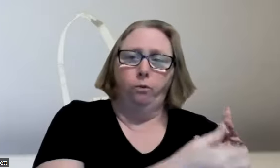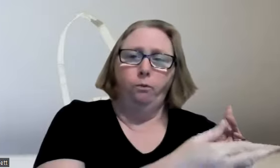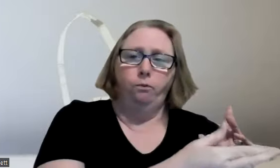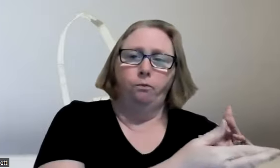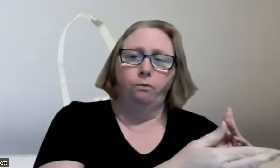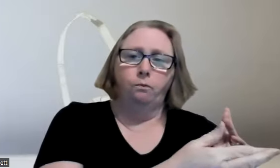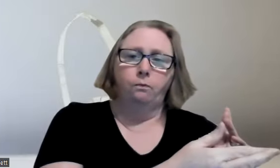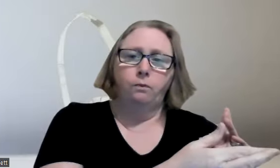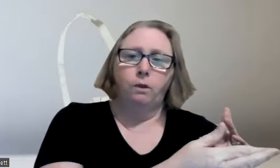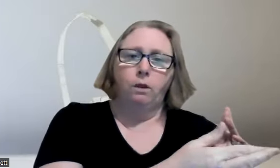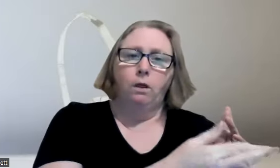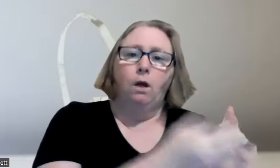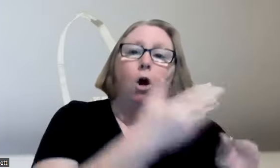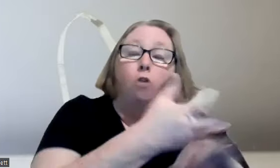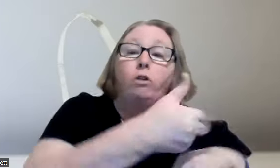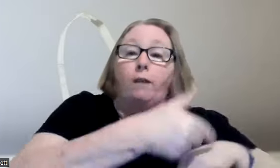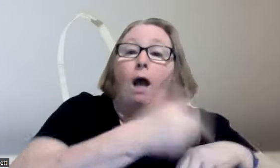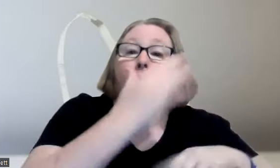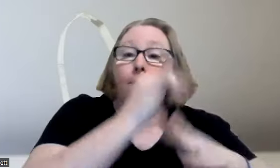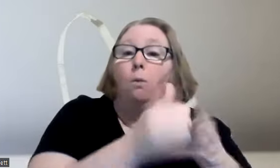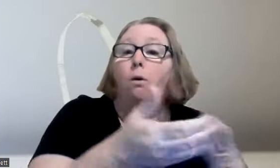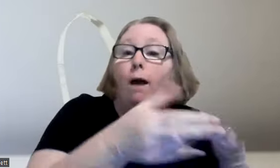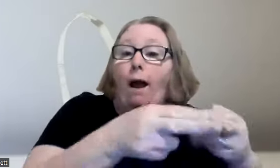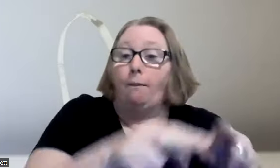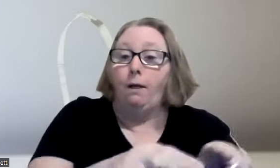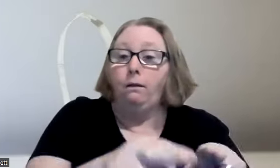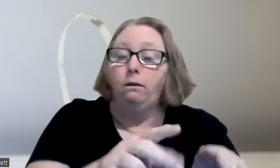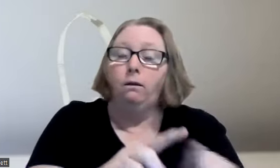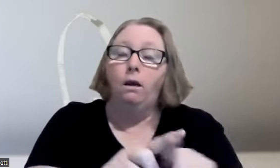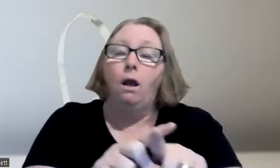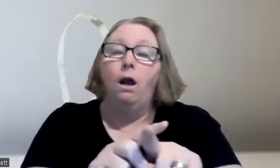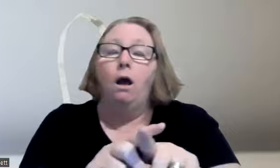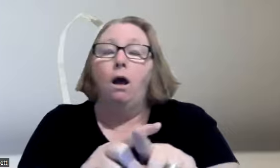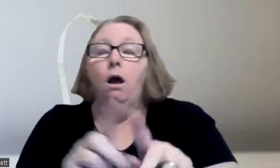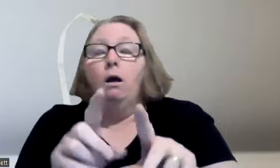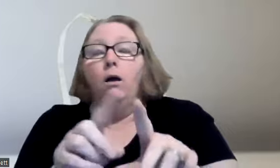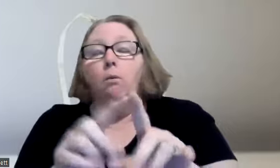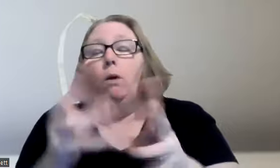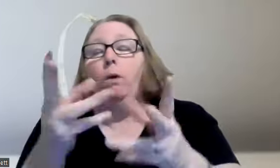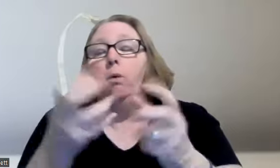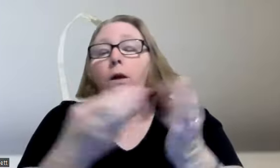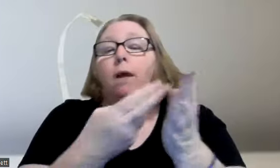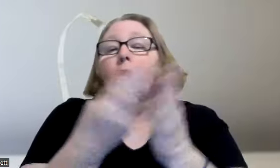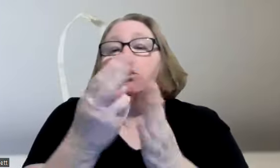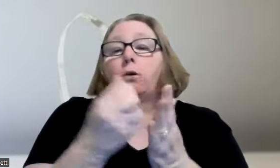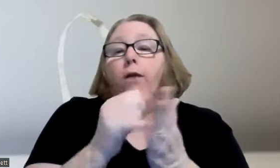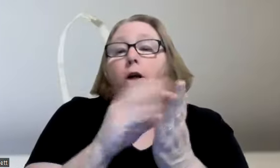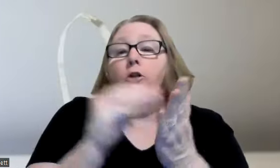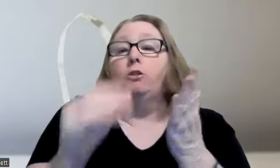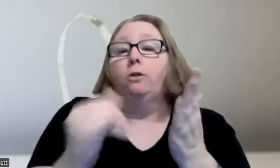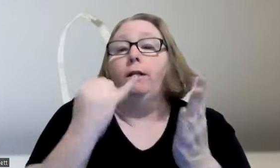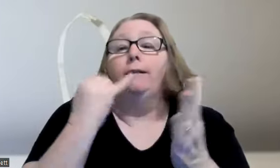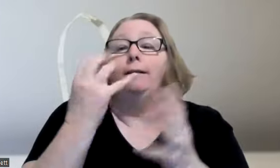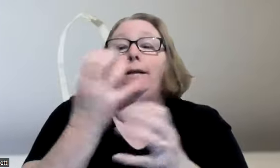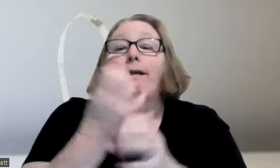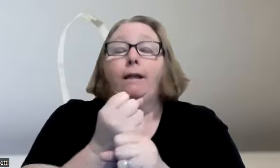room. Over time, that will happen, but we want to make sure that our student is getting